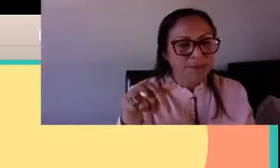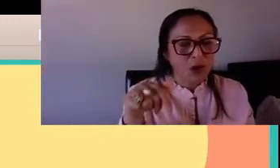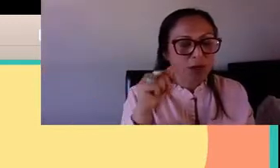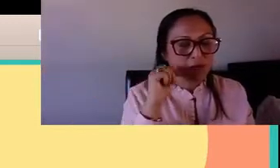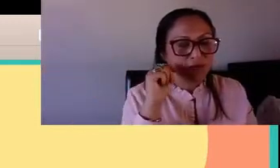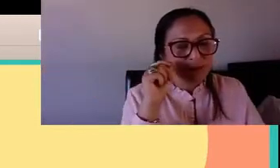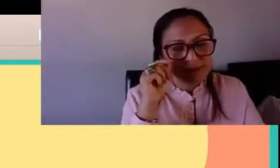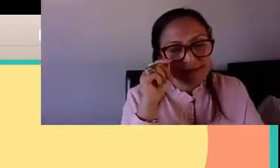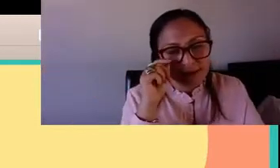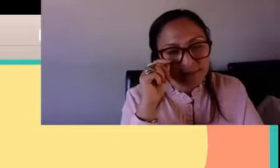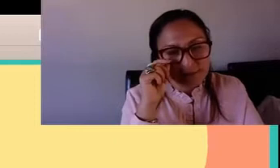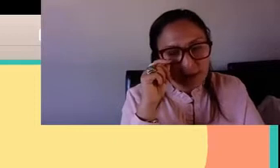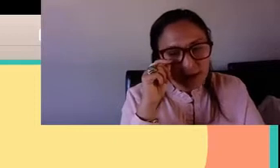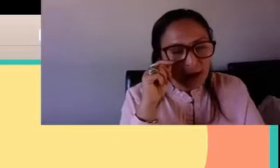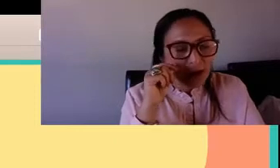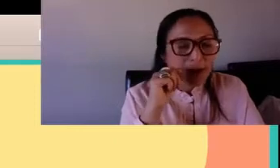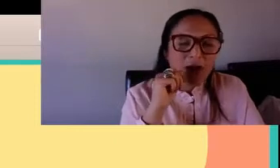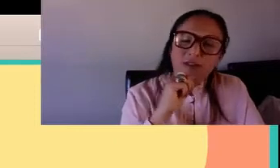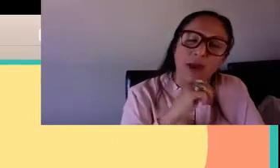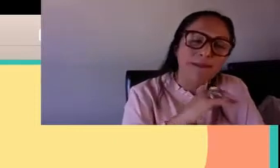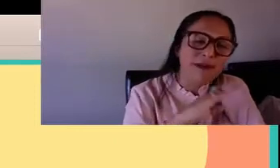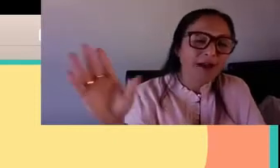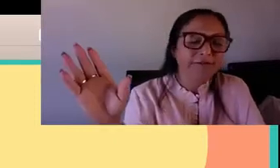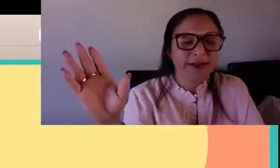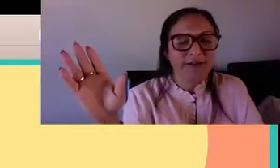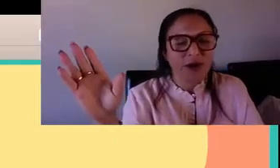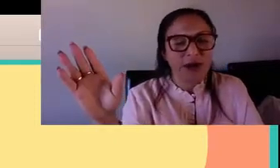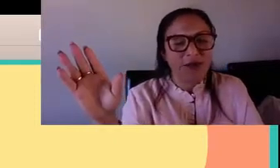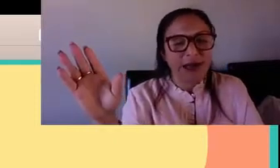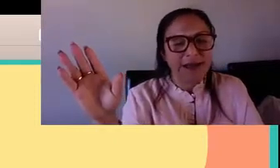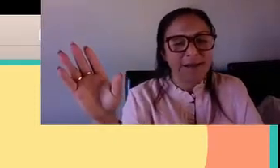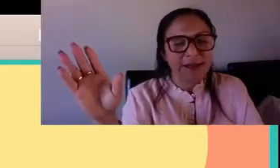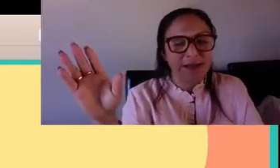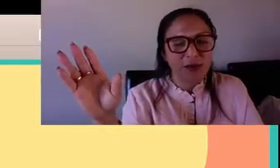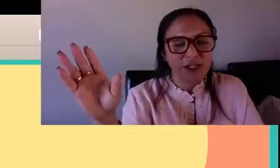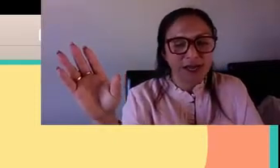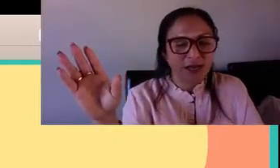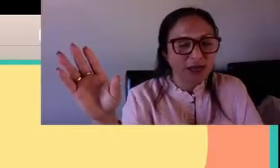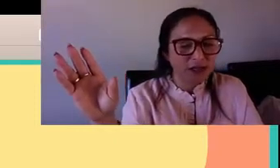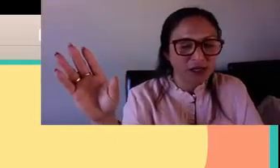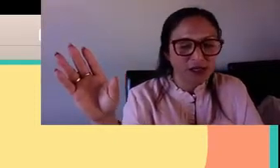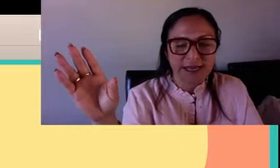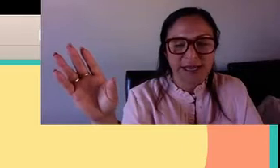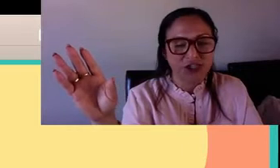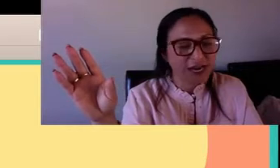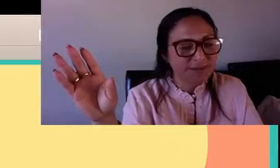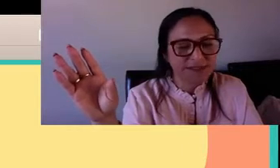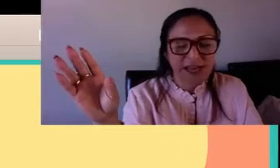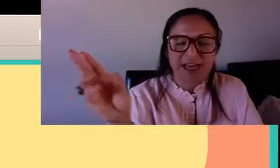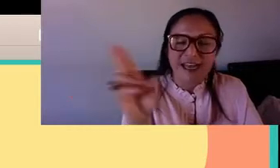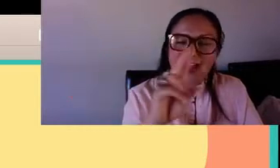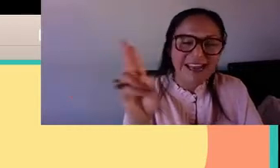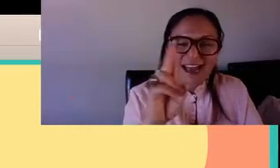keep going through some of these tips. Also, I'm not a fan of starting with academic language like colors and